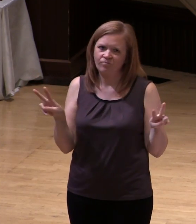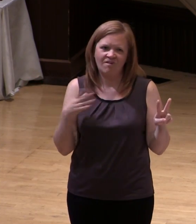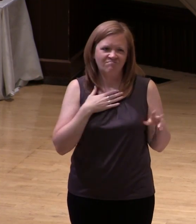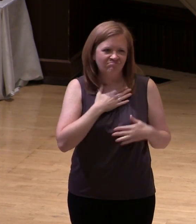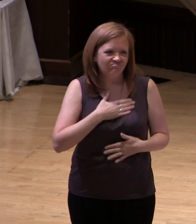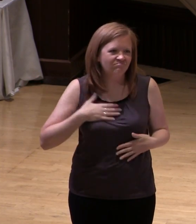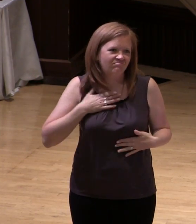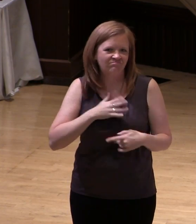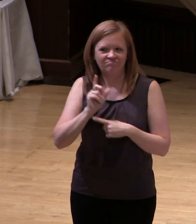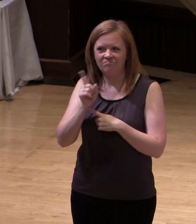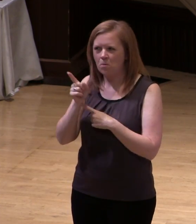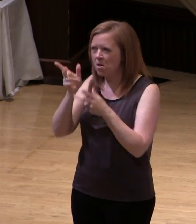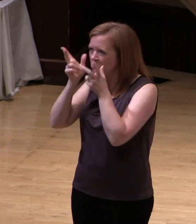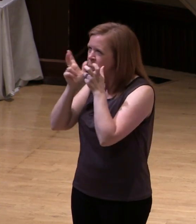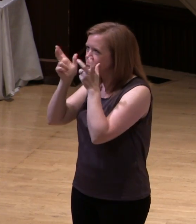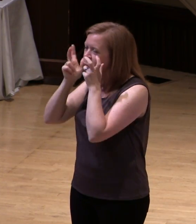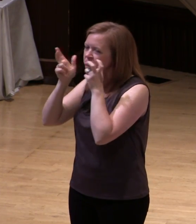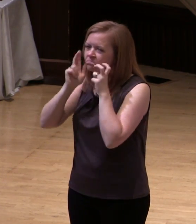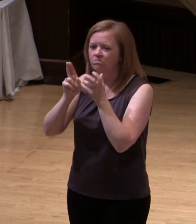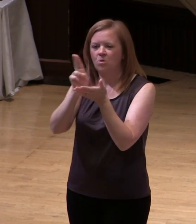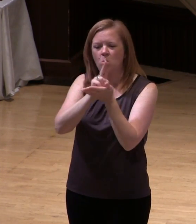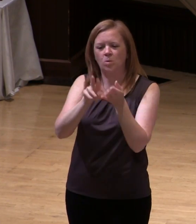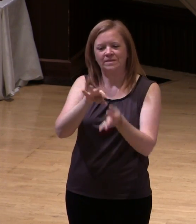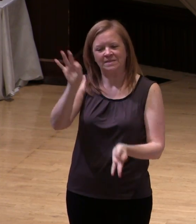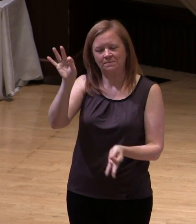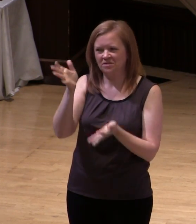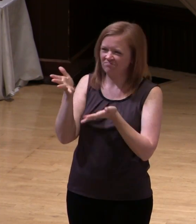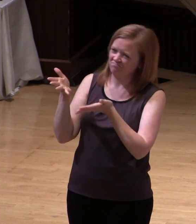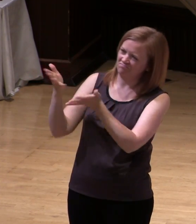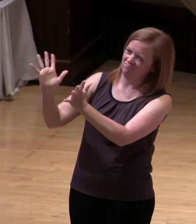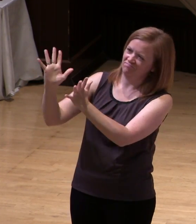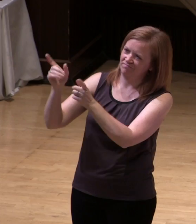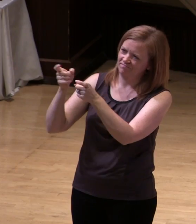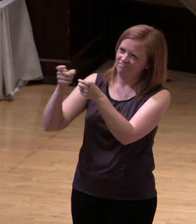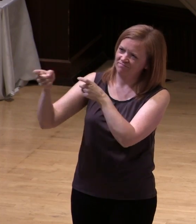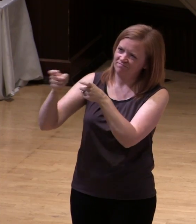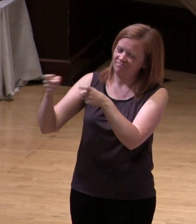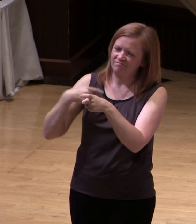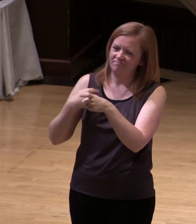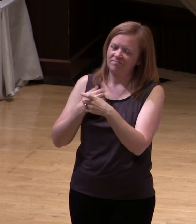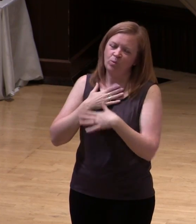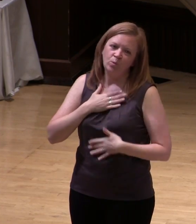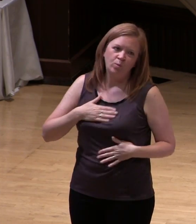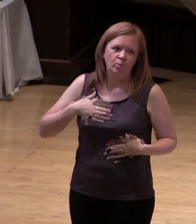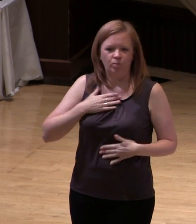moment. You can let the Holy Spirit be in charge.